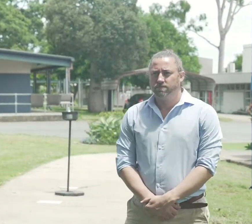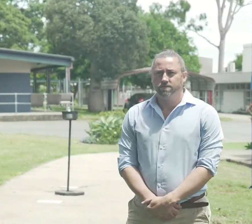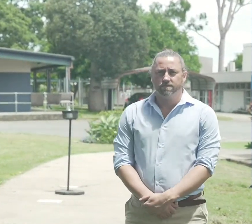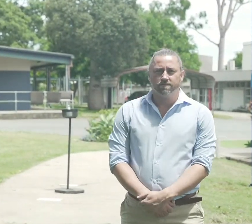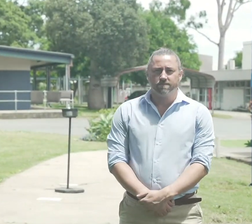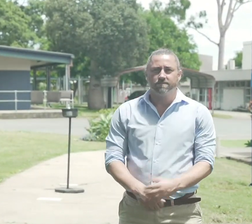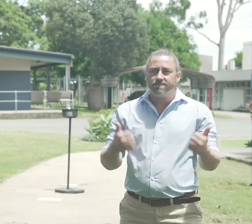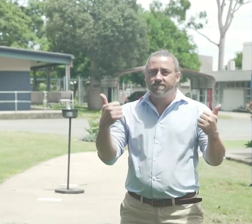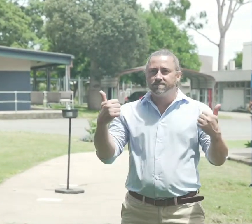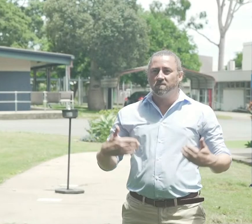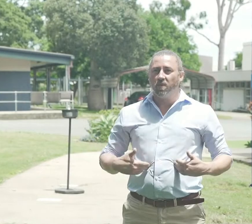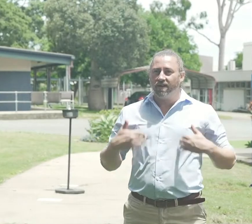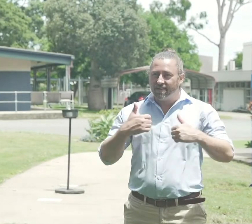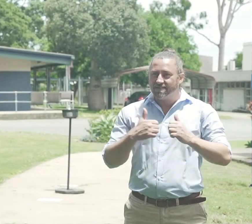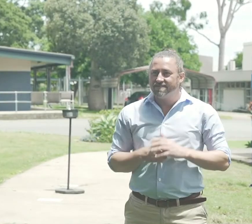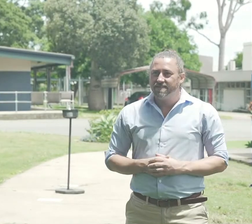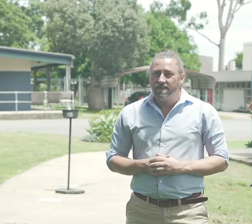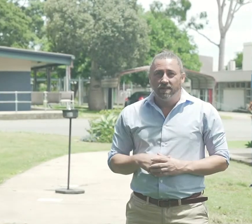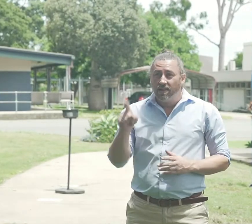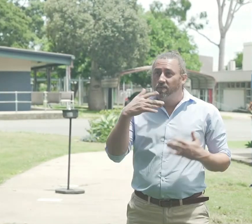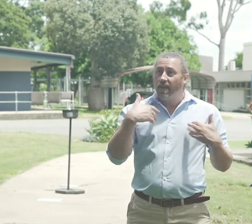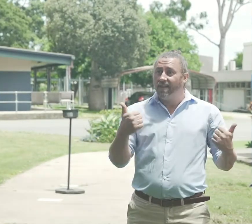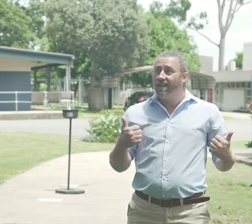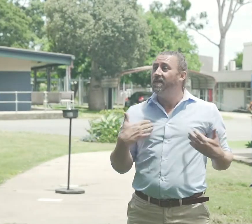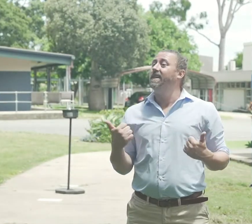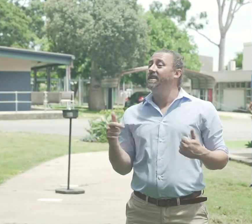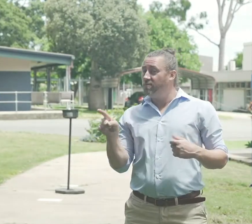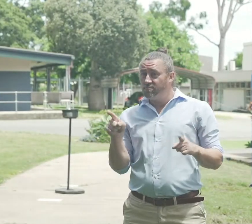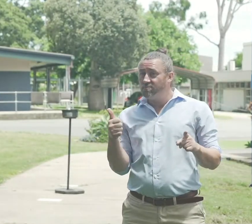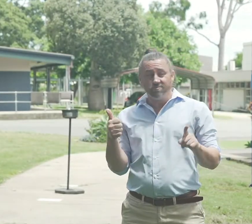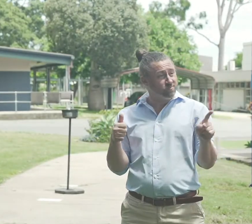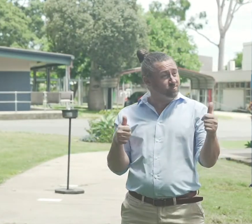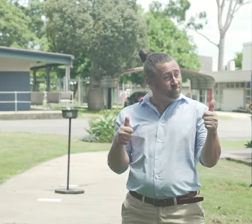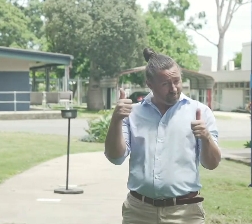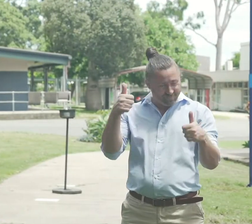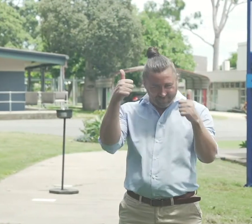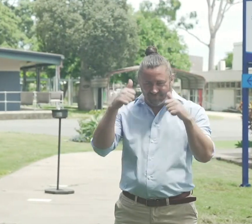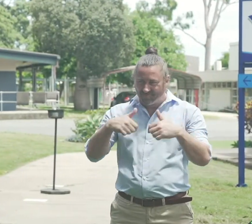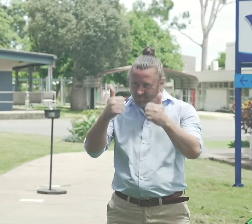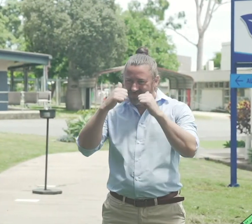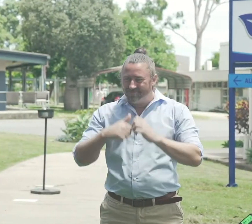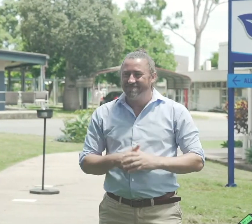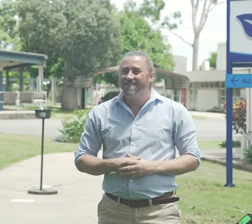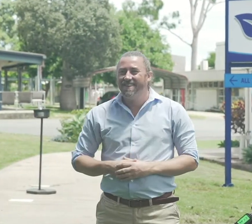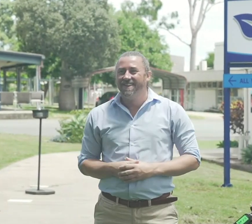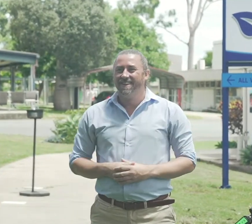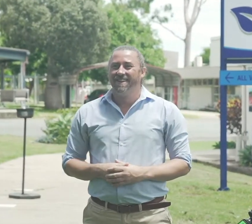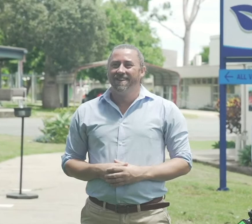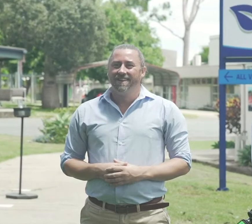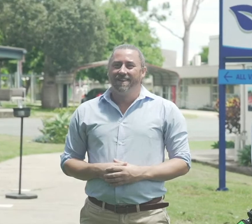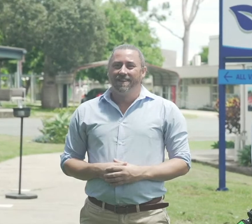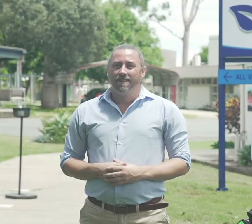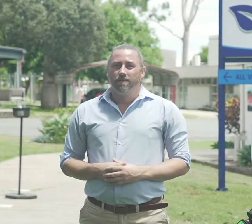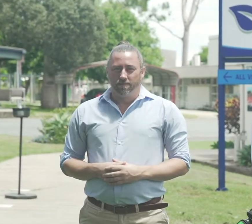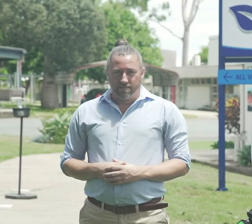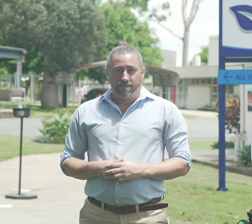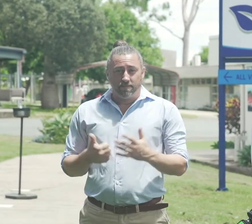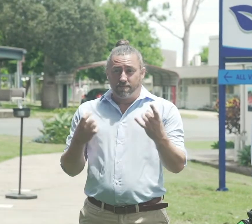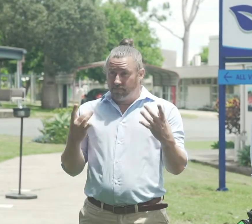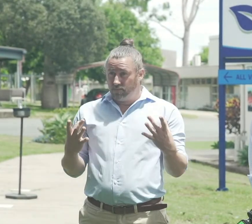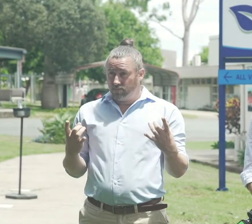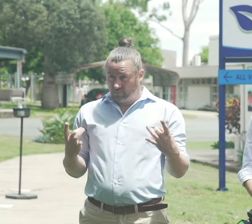Good morning. How is everyone? Yeah? That's good. Are you guys all